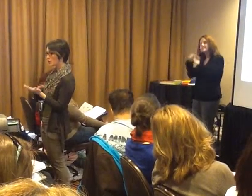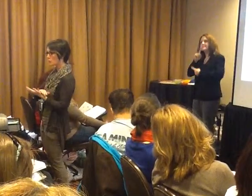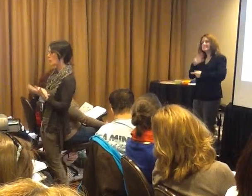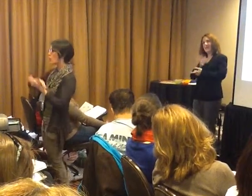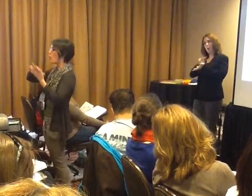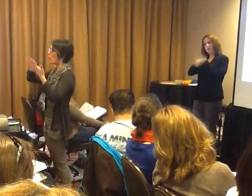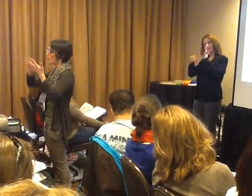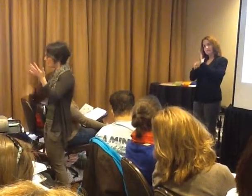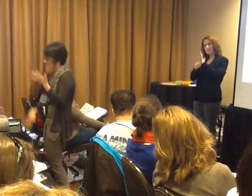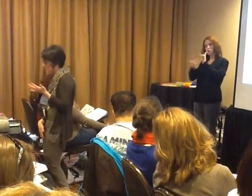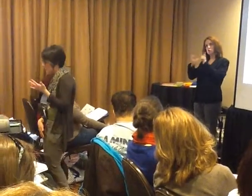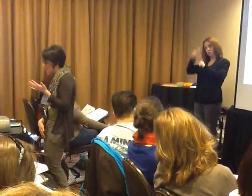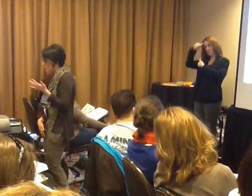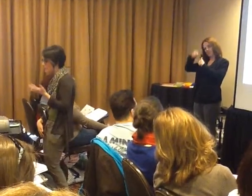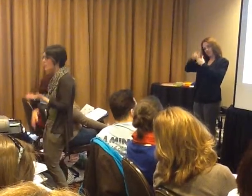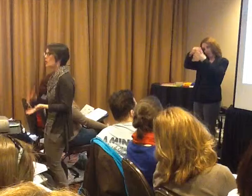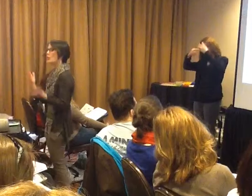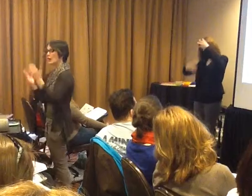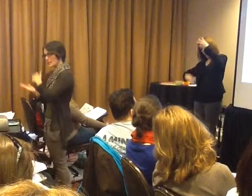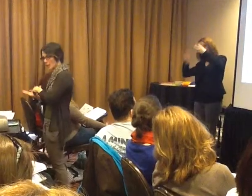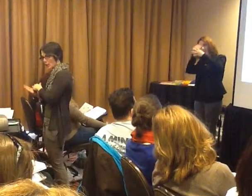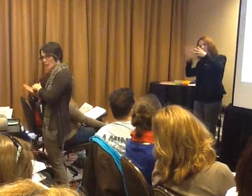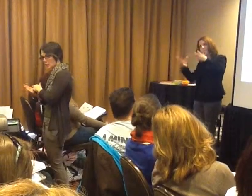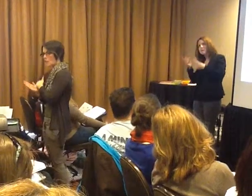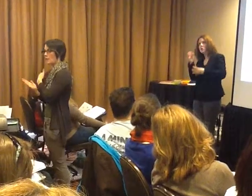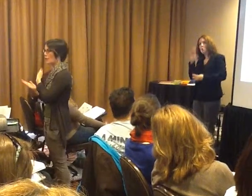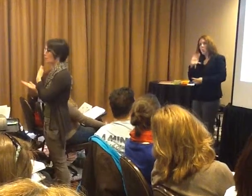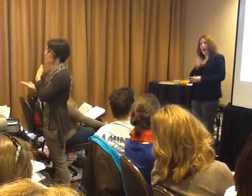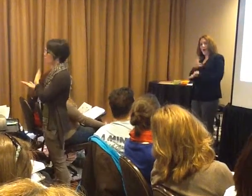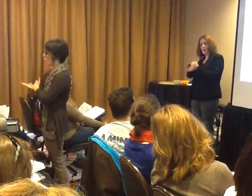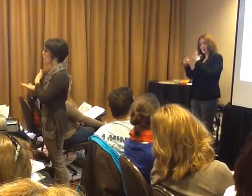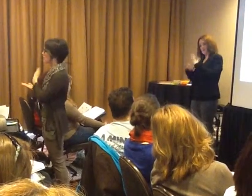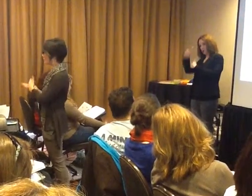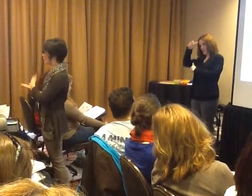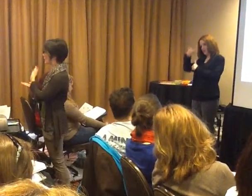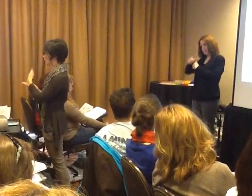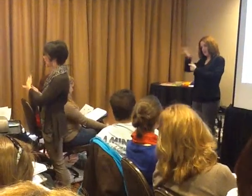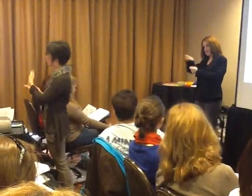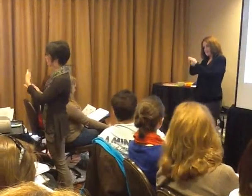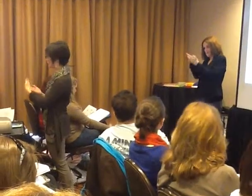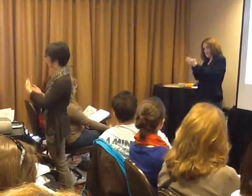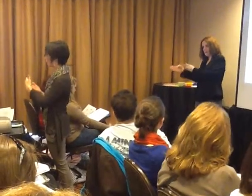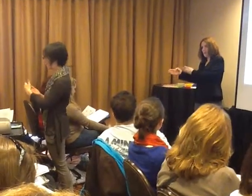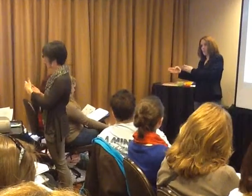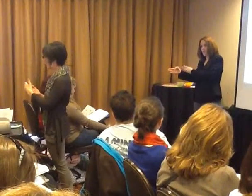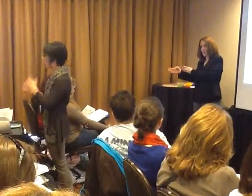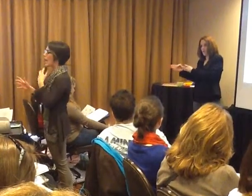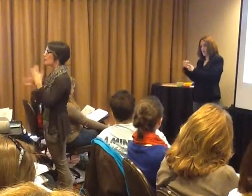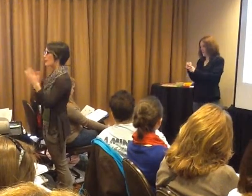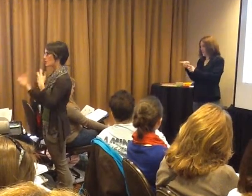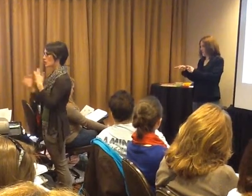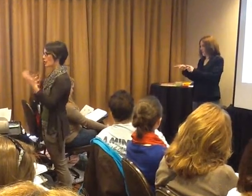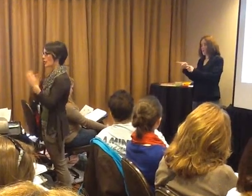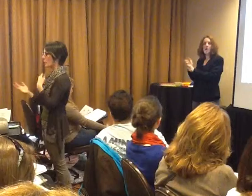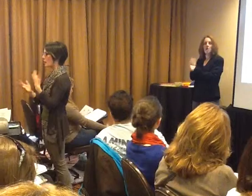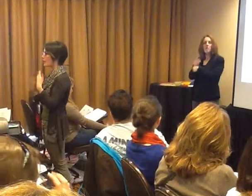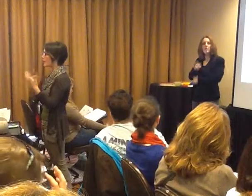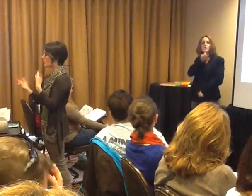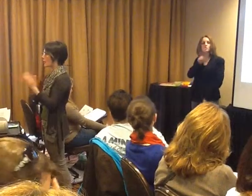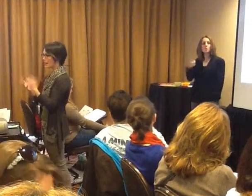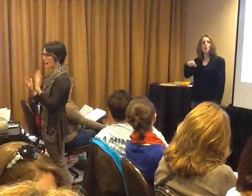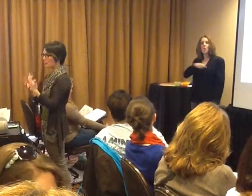that they just recall all of this information, or is our intention that they're going to recall this information in a particular order and make sure that